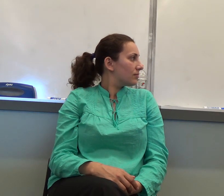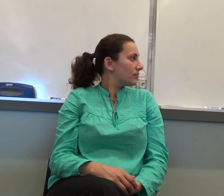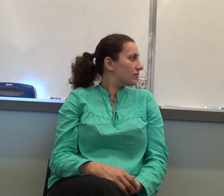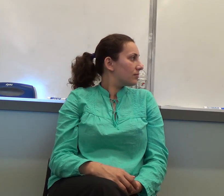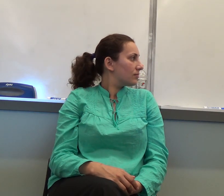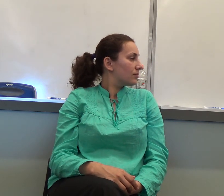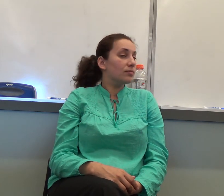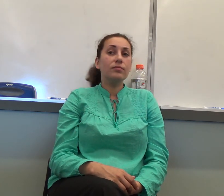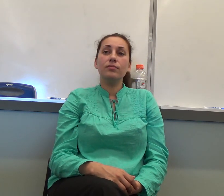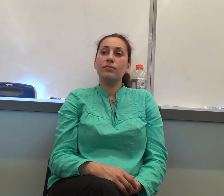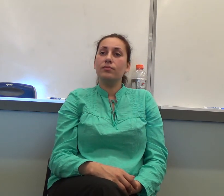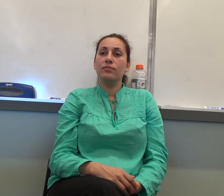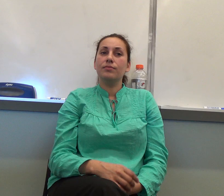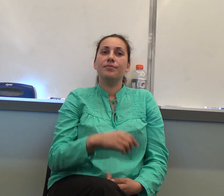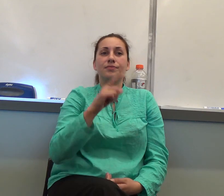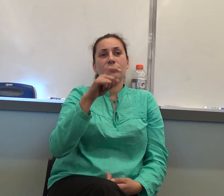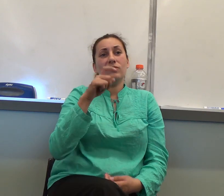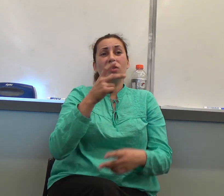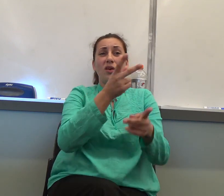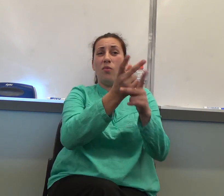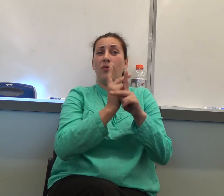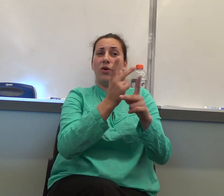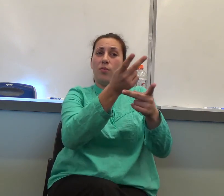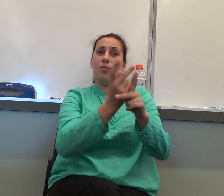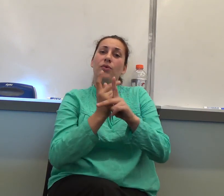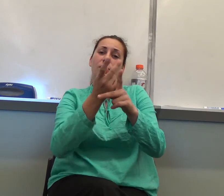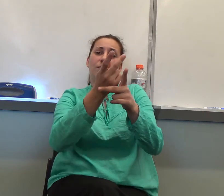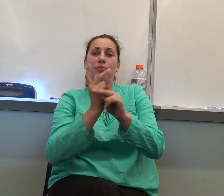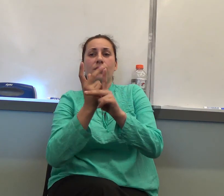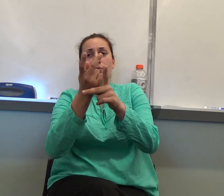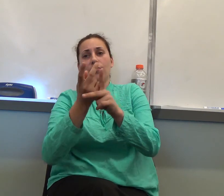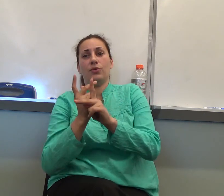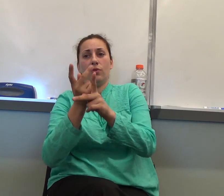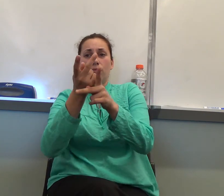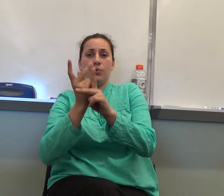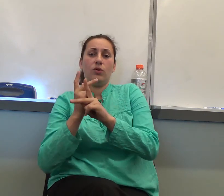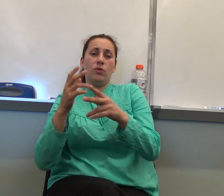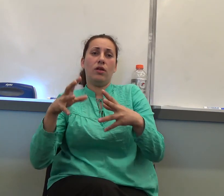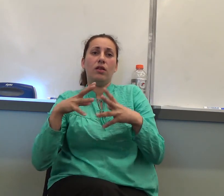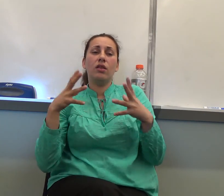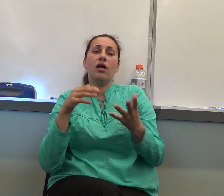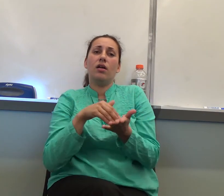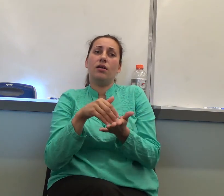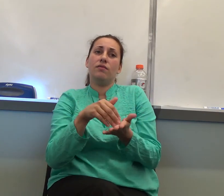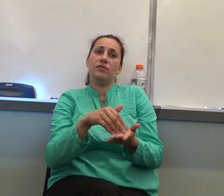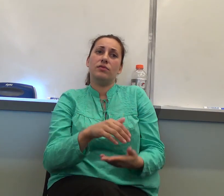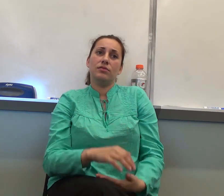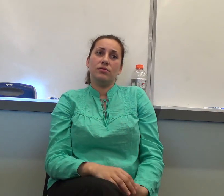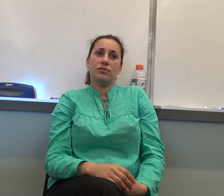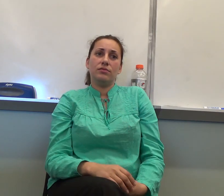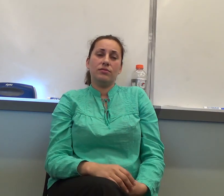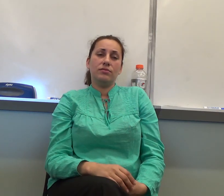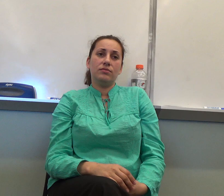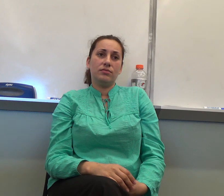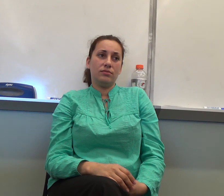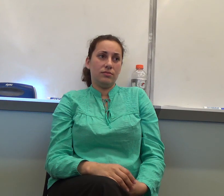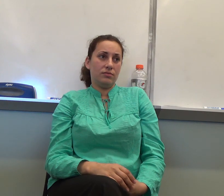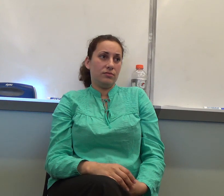This is one where you got to borrow an awful lot. Okay.